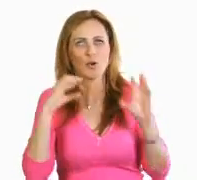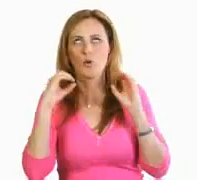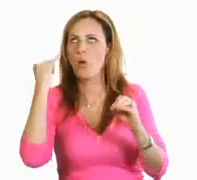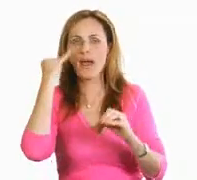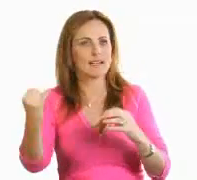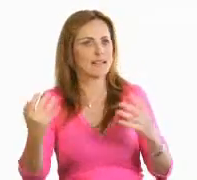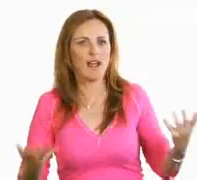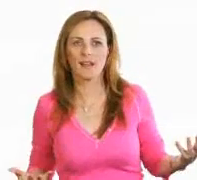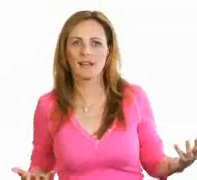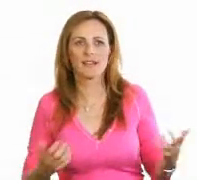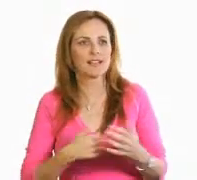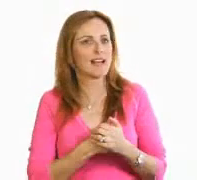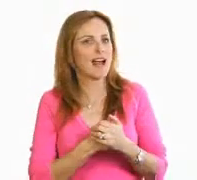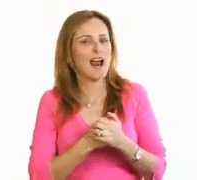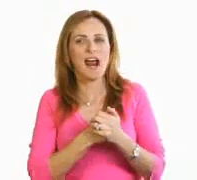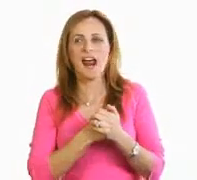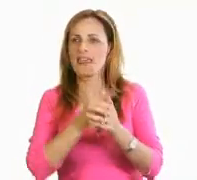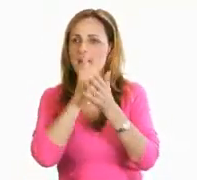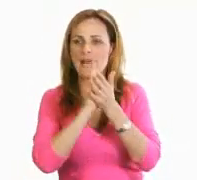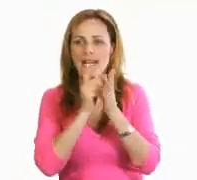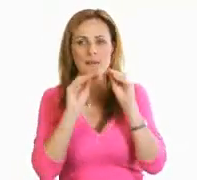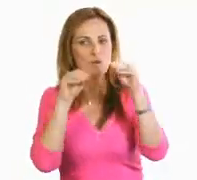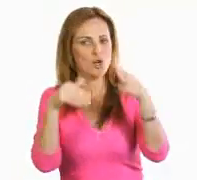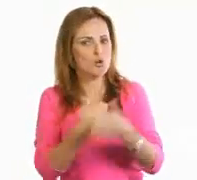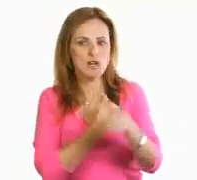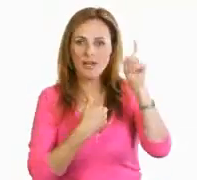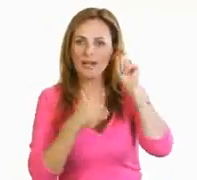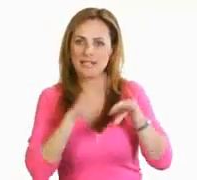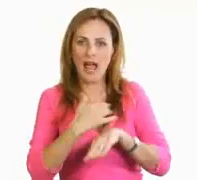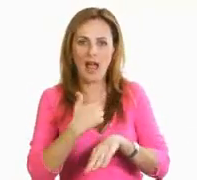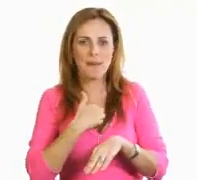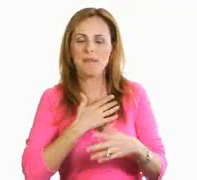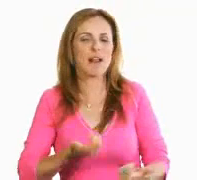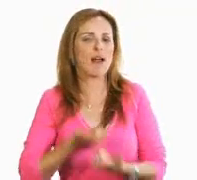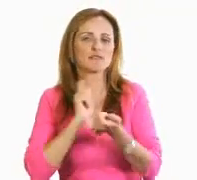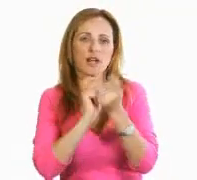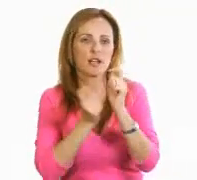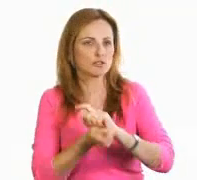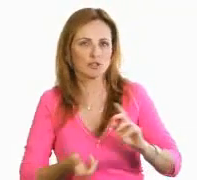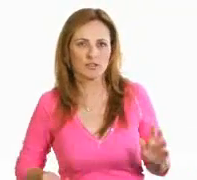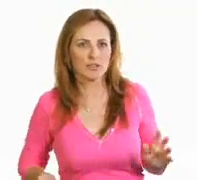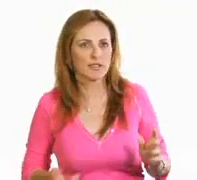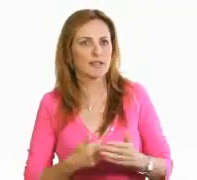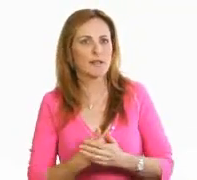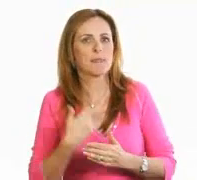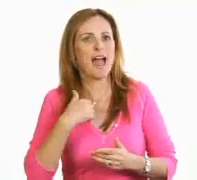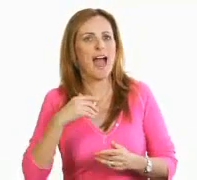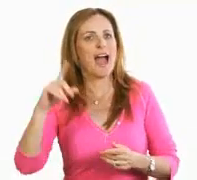was appropriate for me. I had no idea. And the moment he put the new hearing aids on me, my life changed.